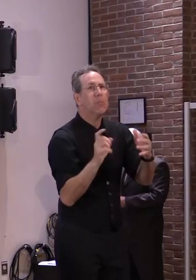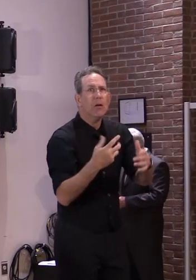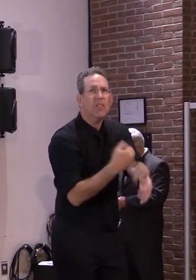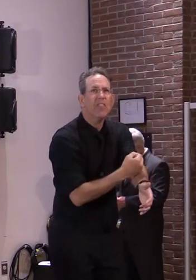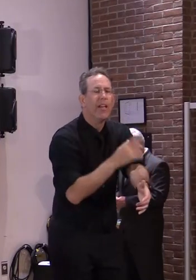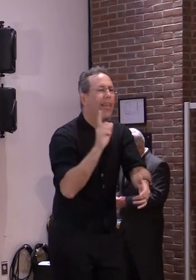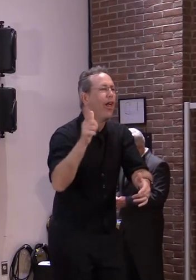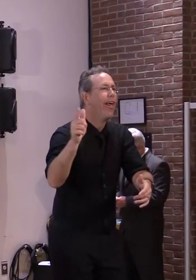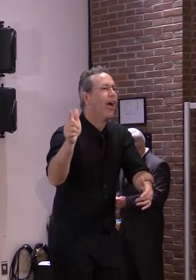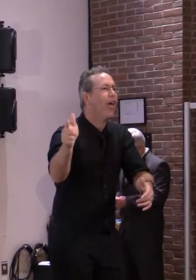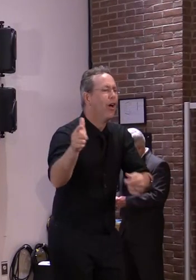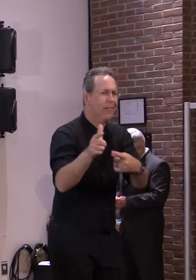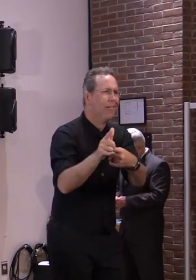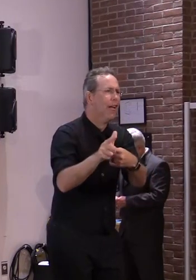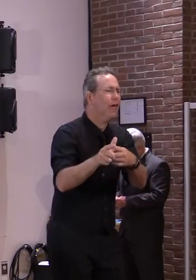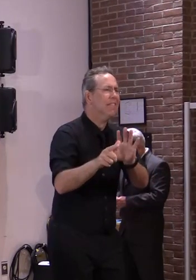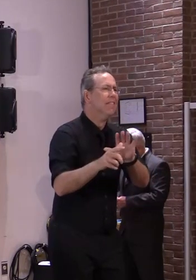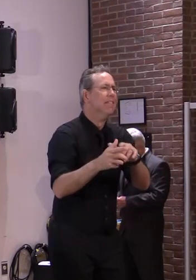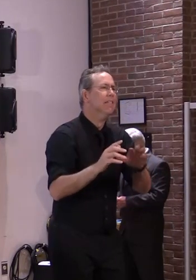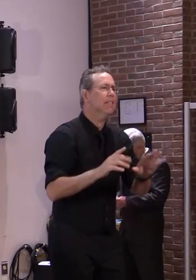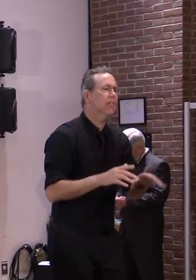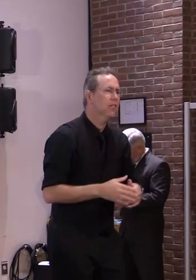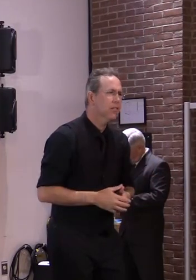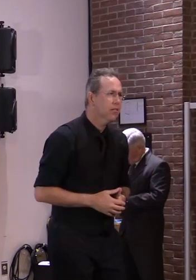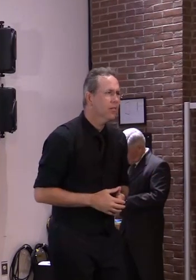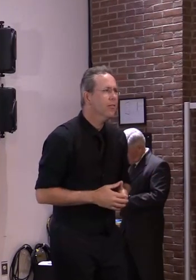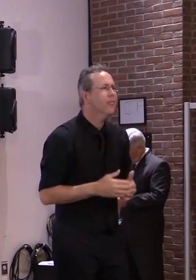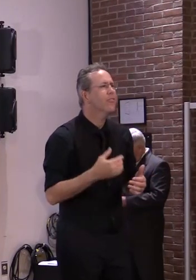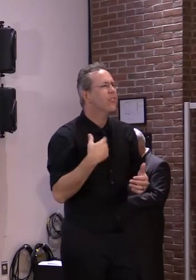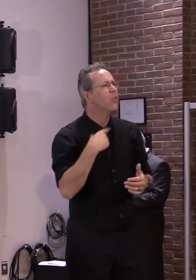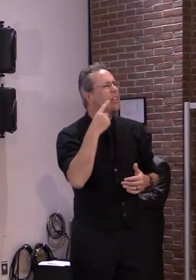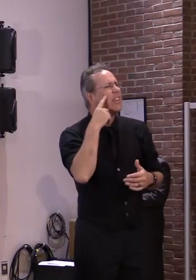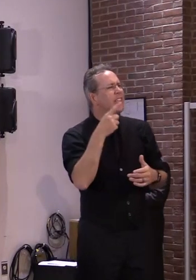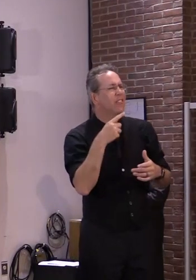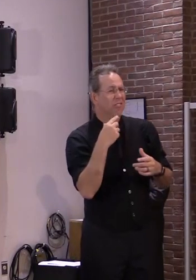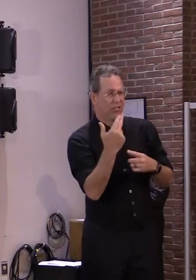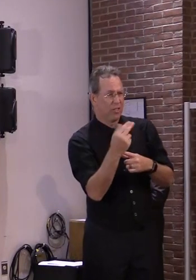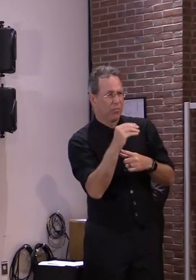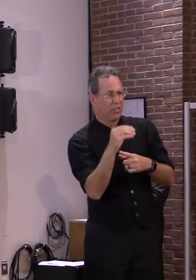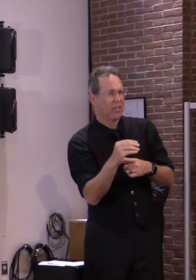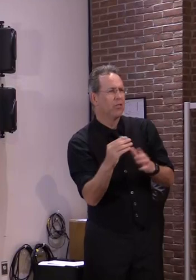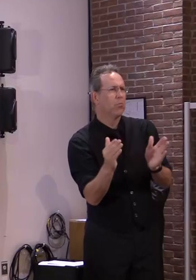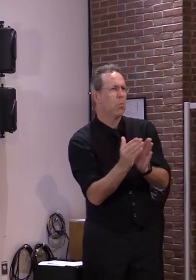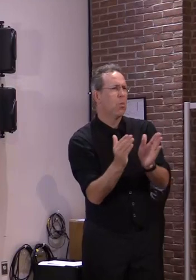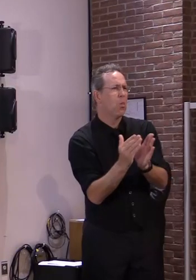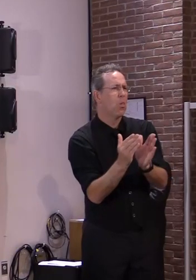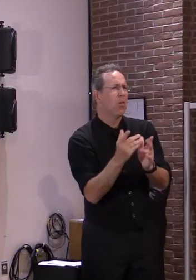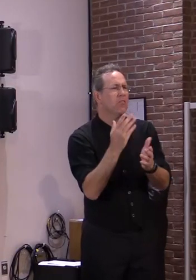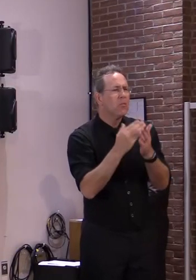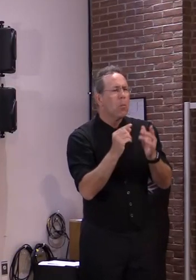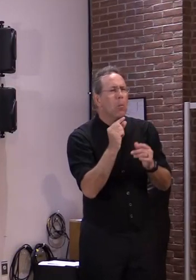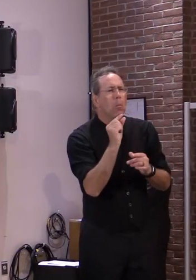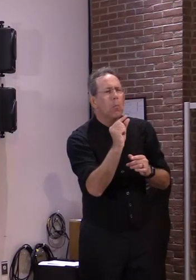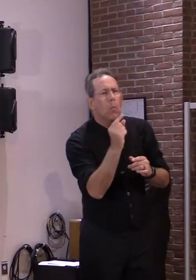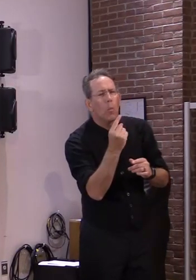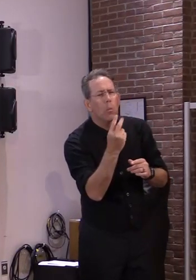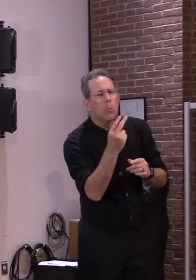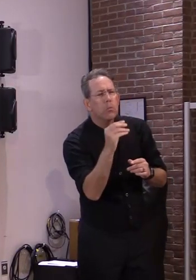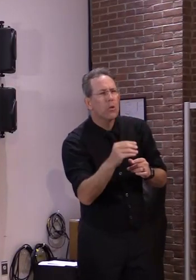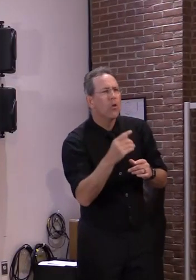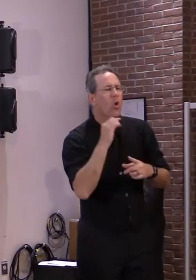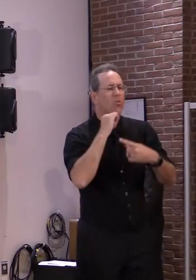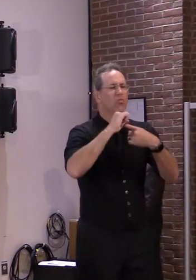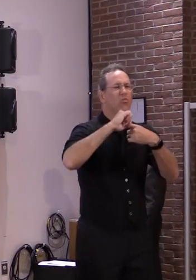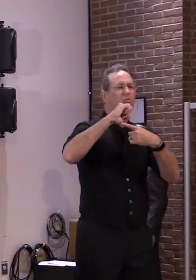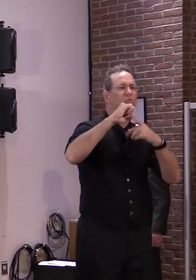even higher. The other thing is, as the governor said, at one point in the pandemic, I know that